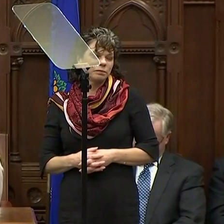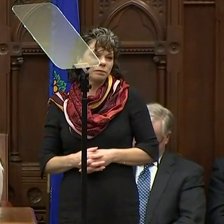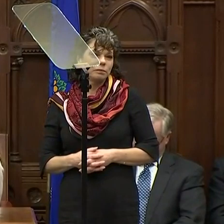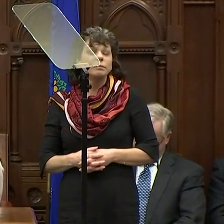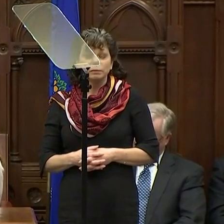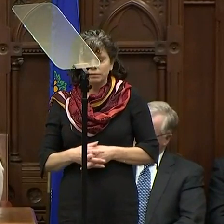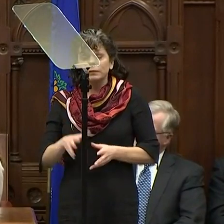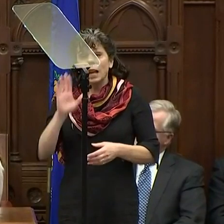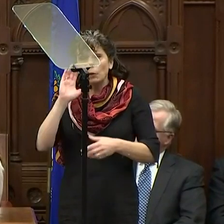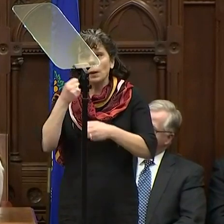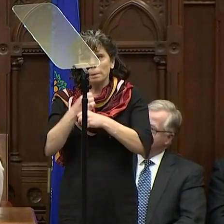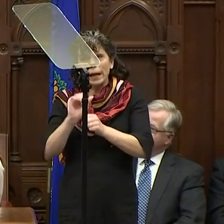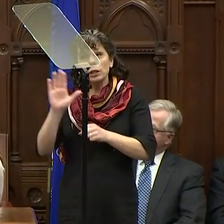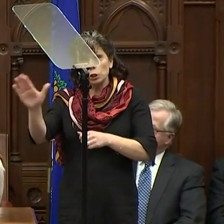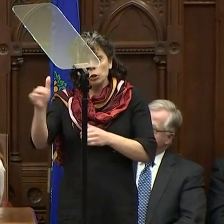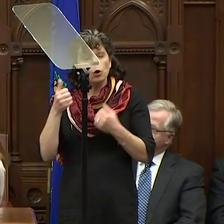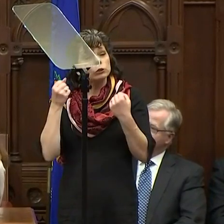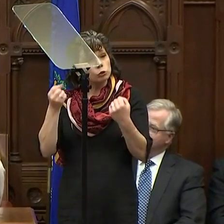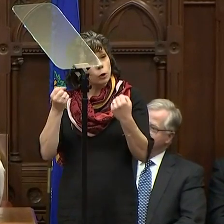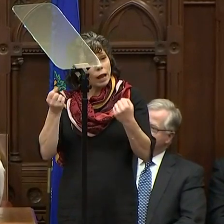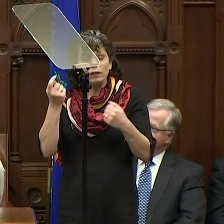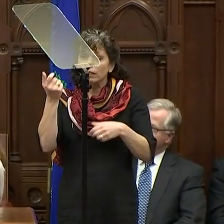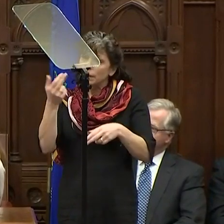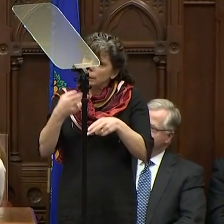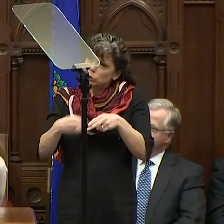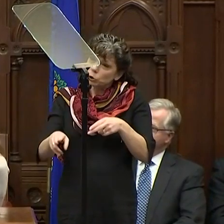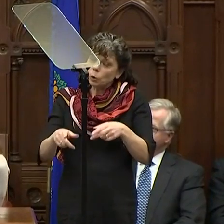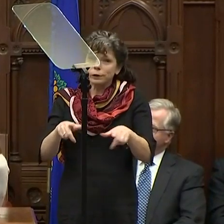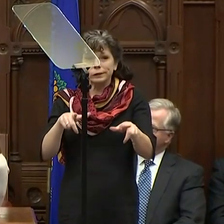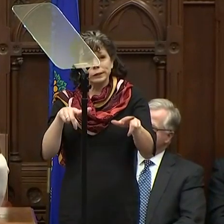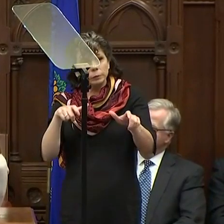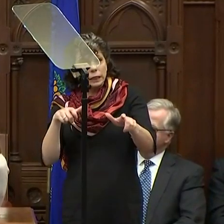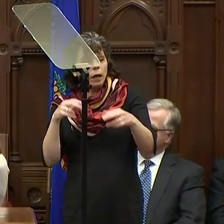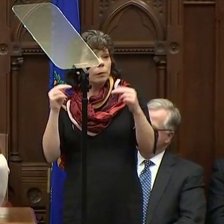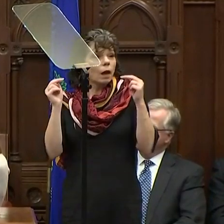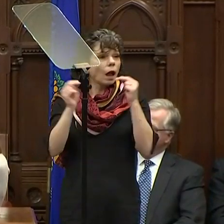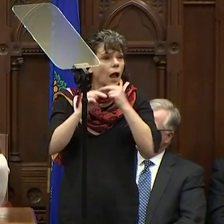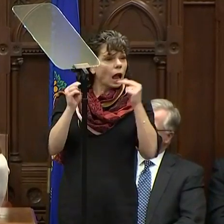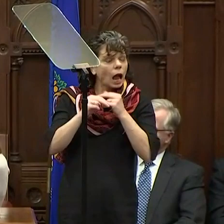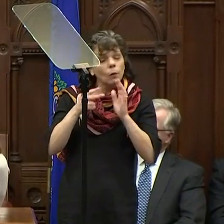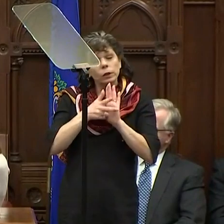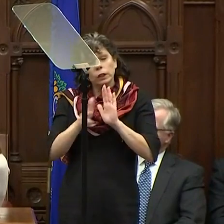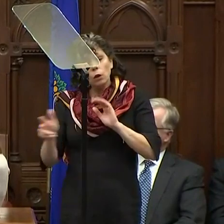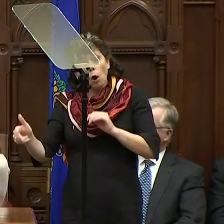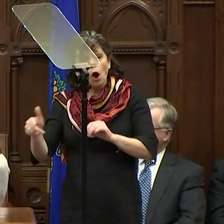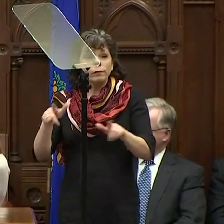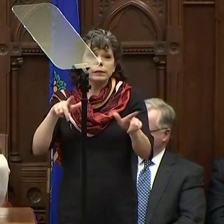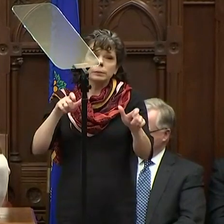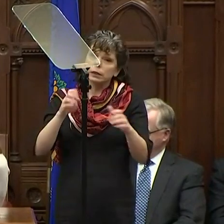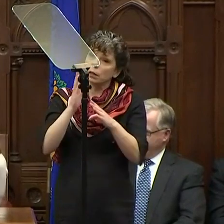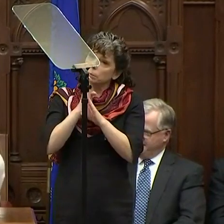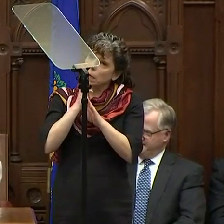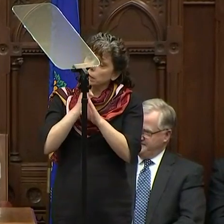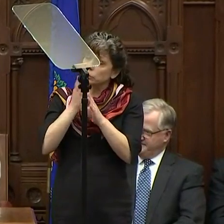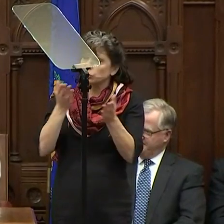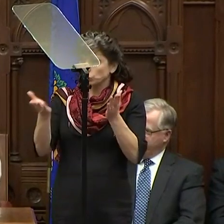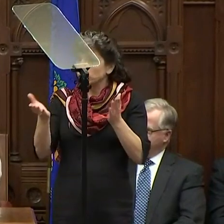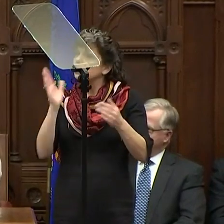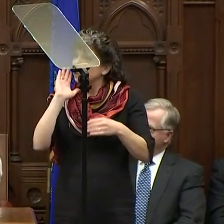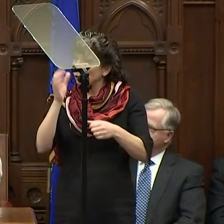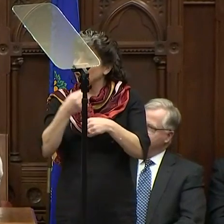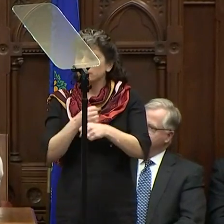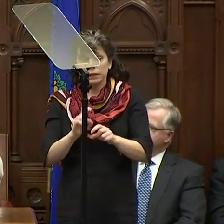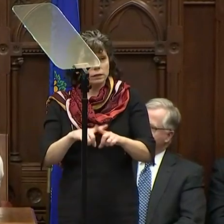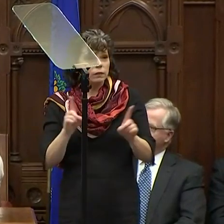It's going to make your commutes a little bit shorter, speeding up our highways, our exit ramps, speeding up bus service. It makes a